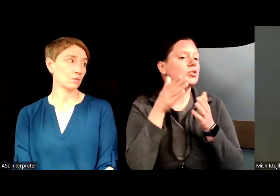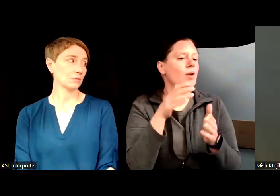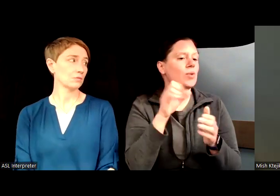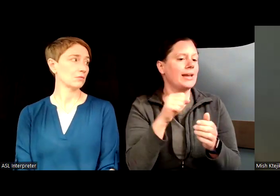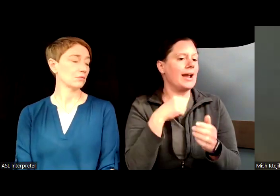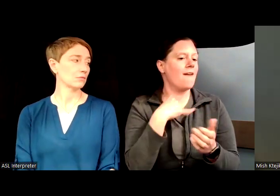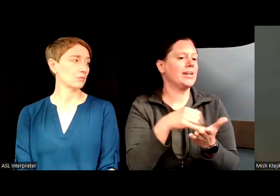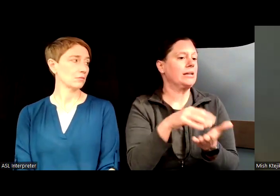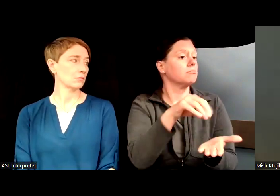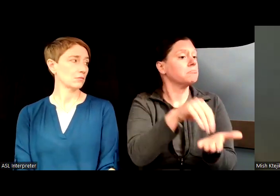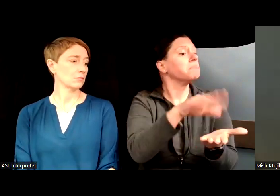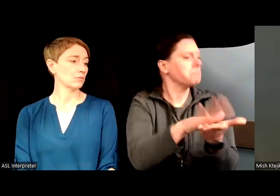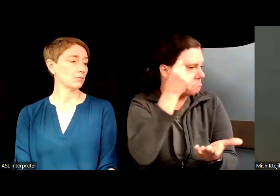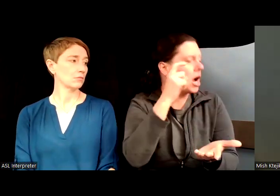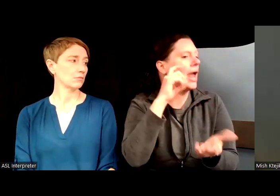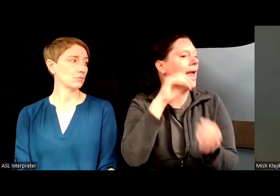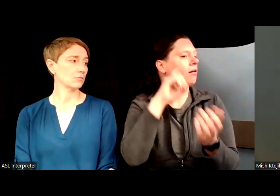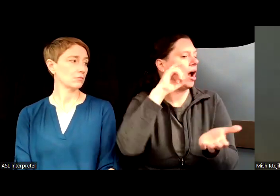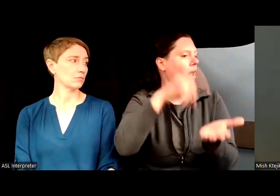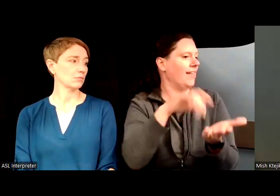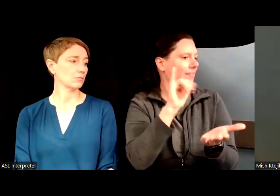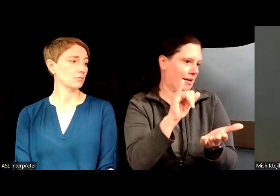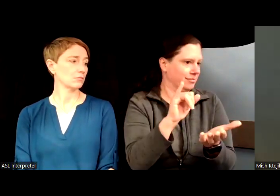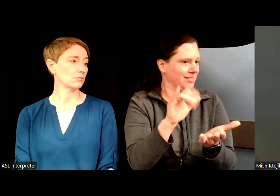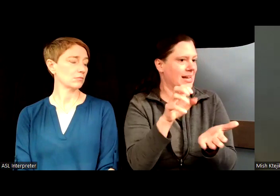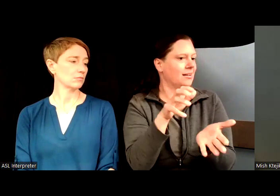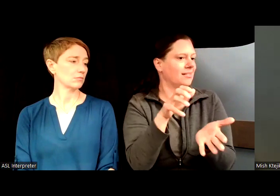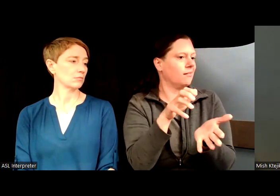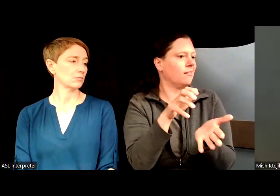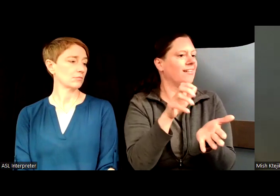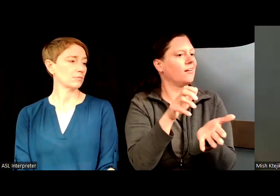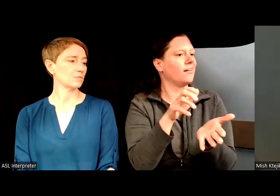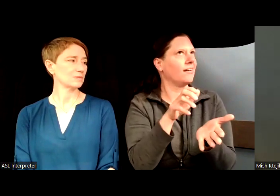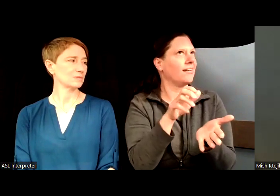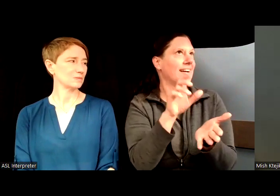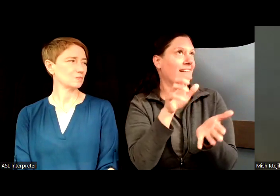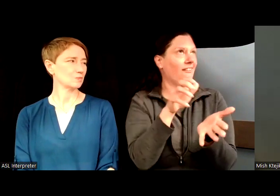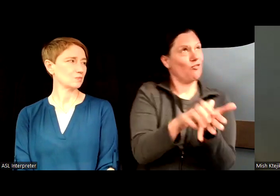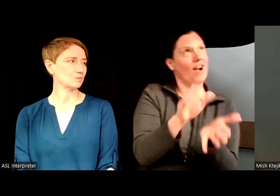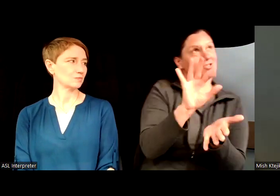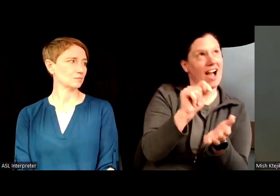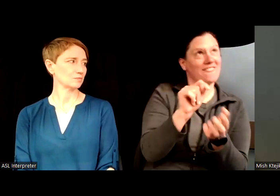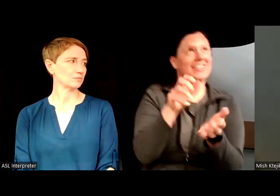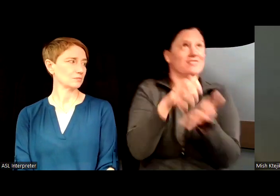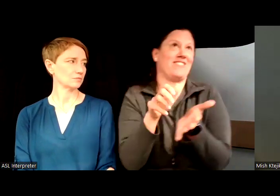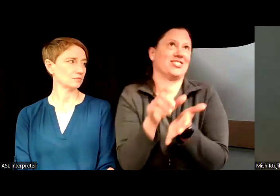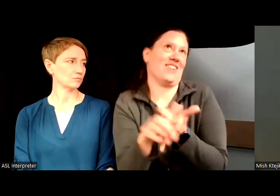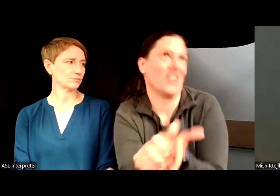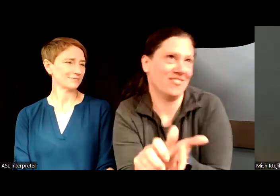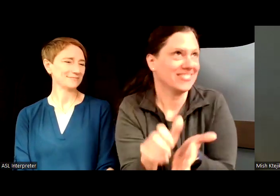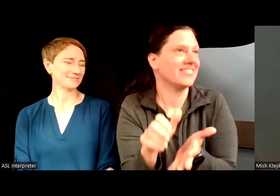So I'm wondering if there is a way that we could put down the concept and recognize it as a